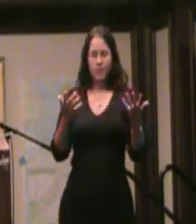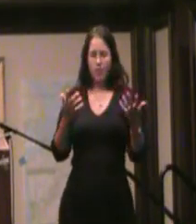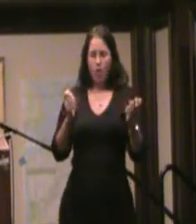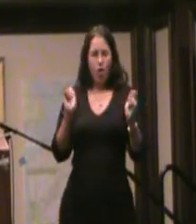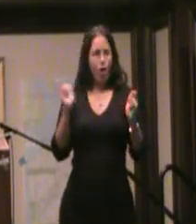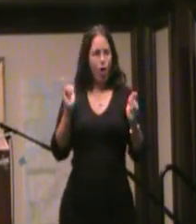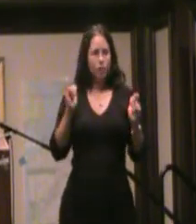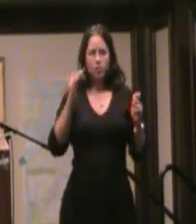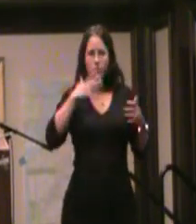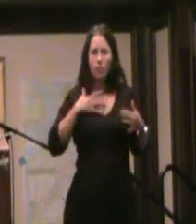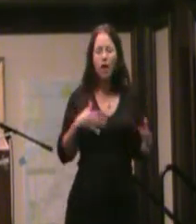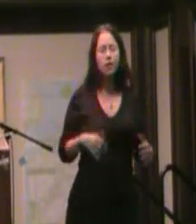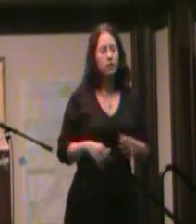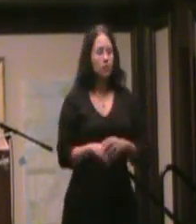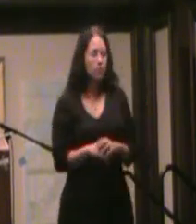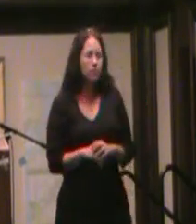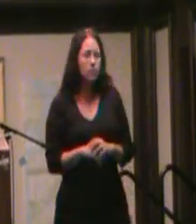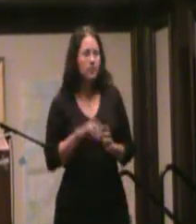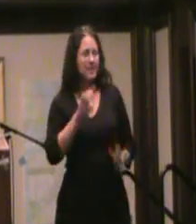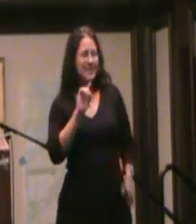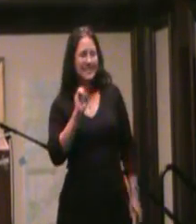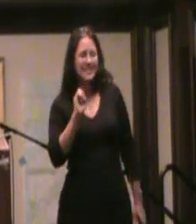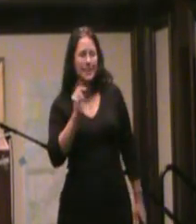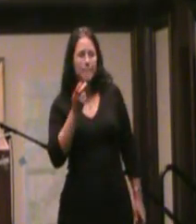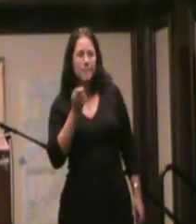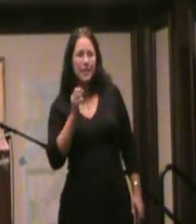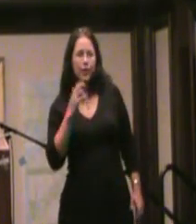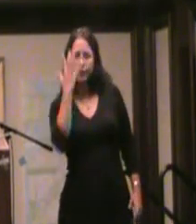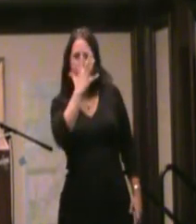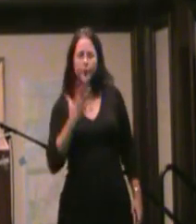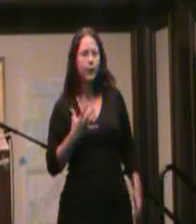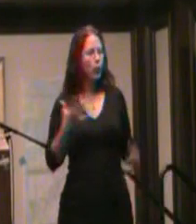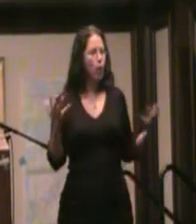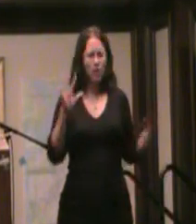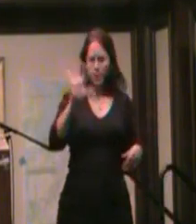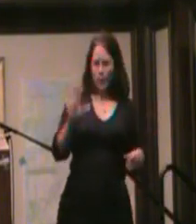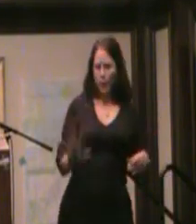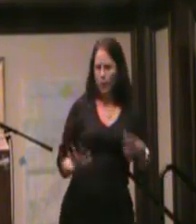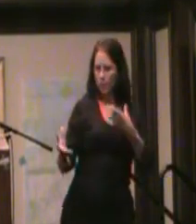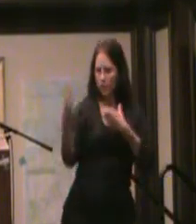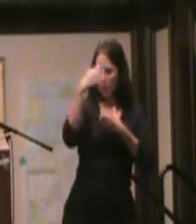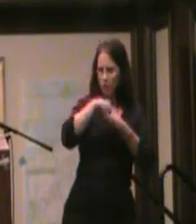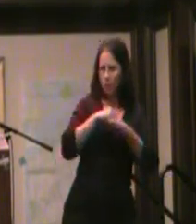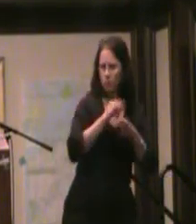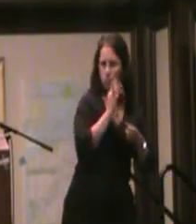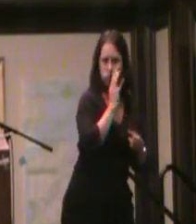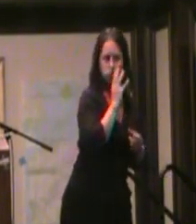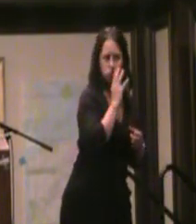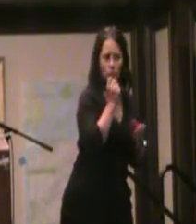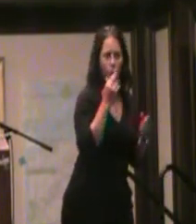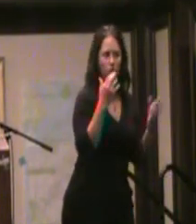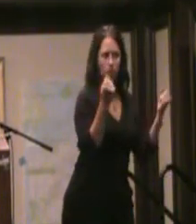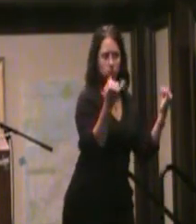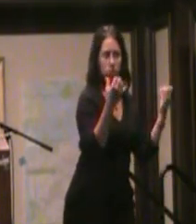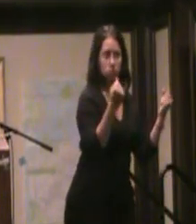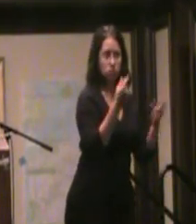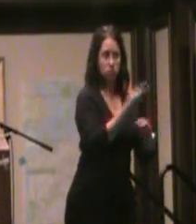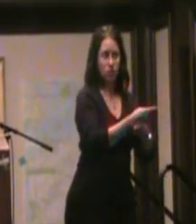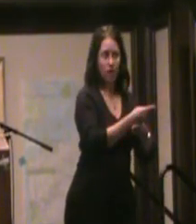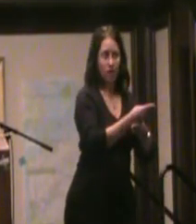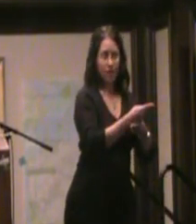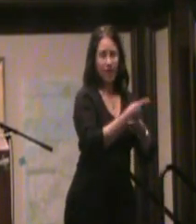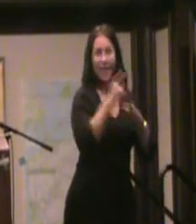entire demeanor of the person, okay, that you have to take into account, and that reflects